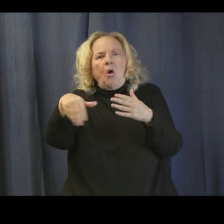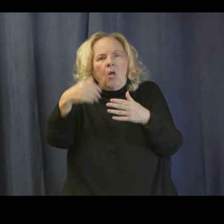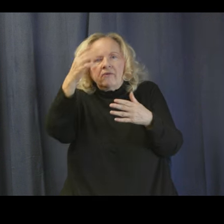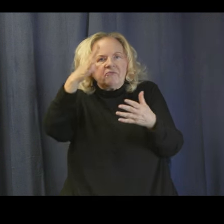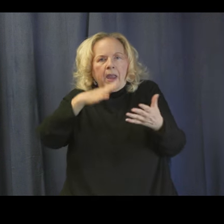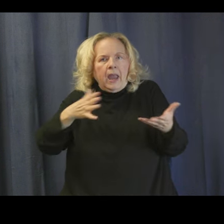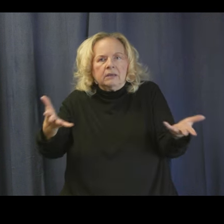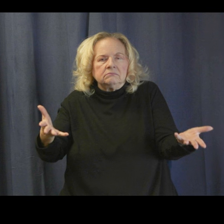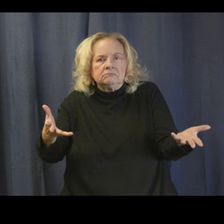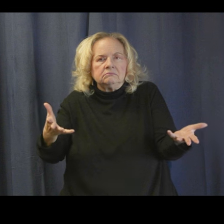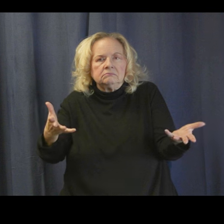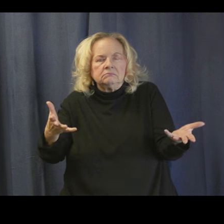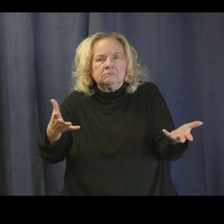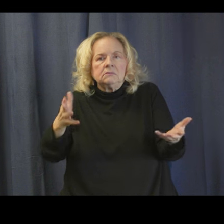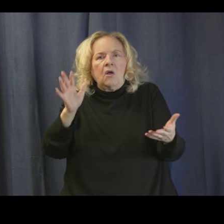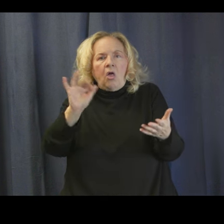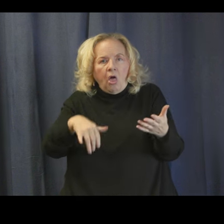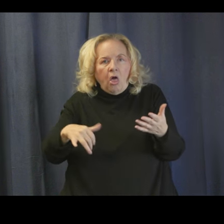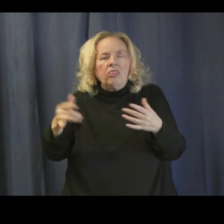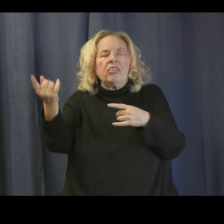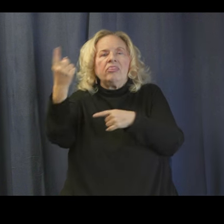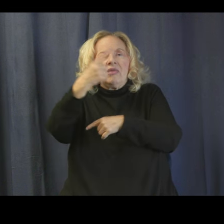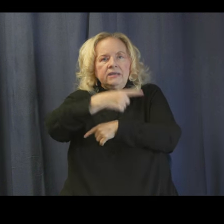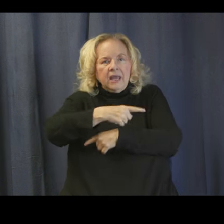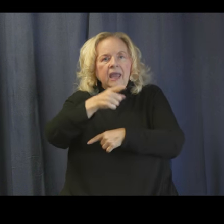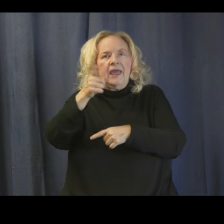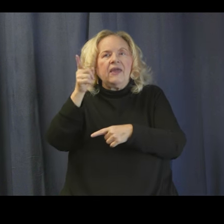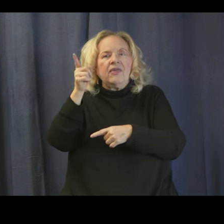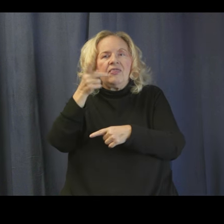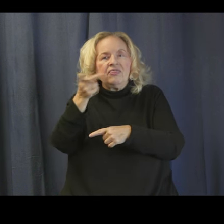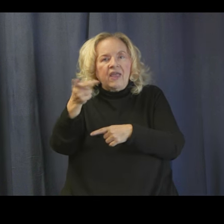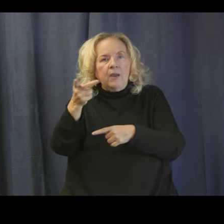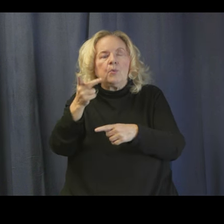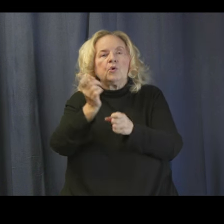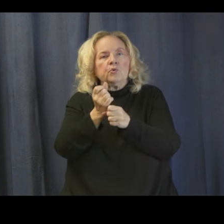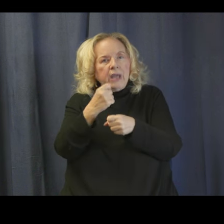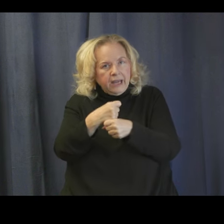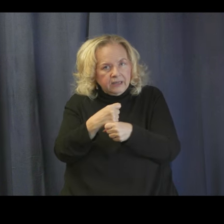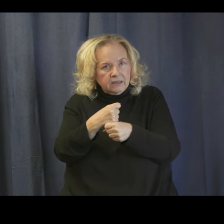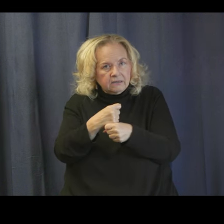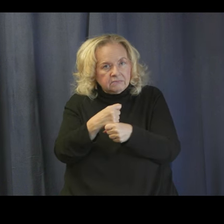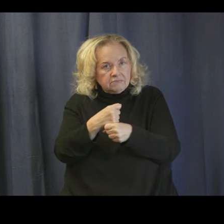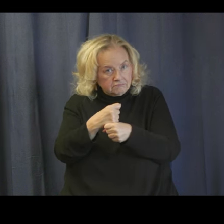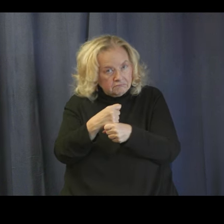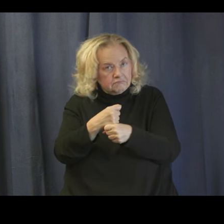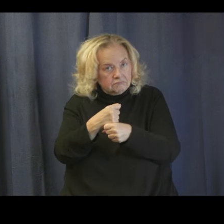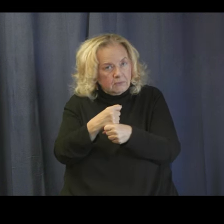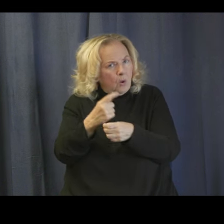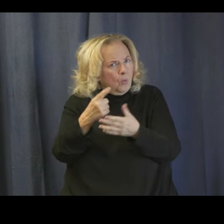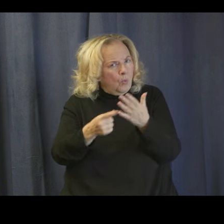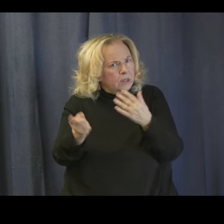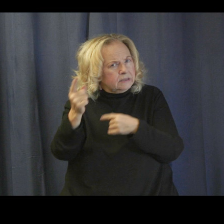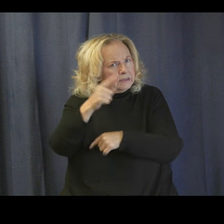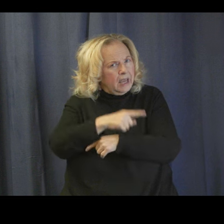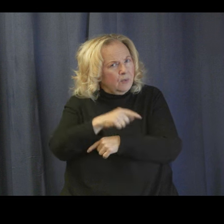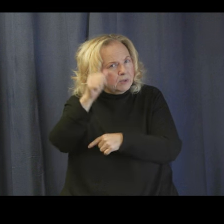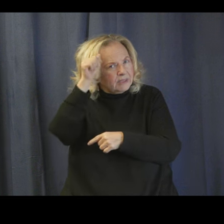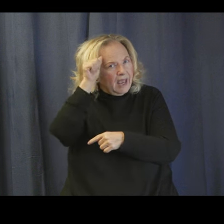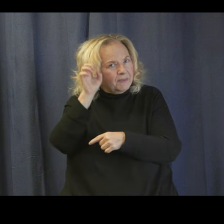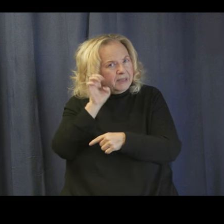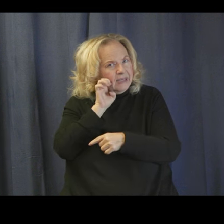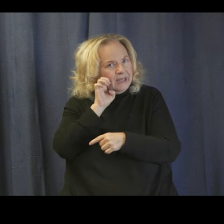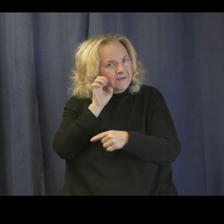that's what that is. On the day when they were created. Okay, what day